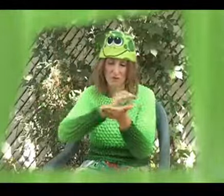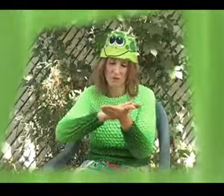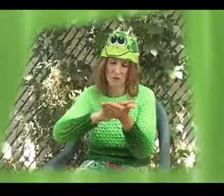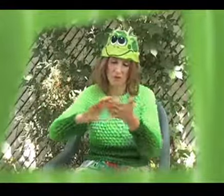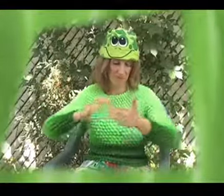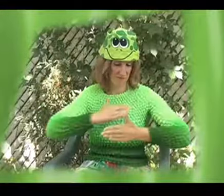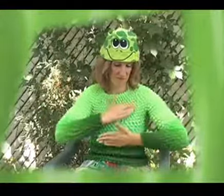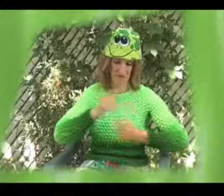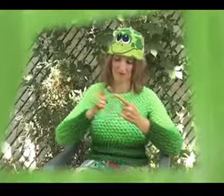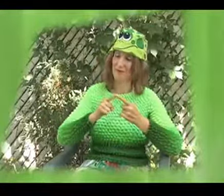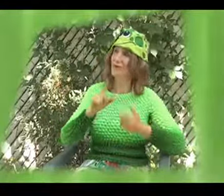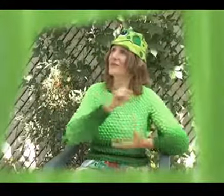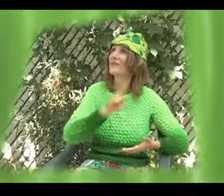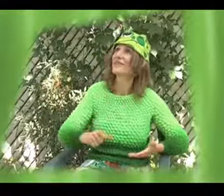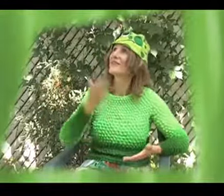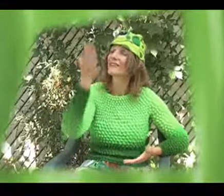holy and pleasing to the Lord.